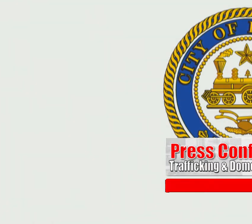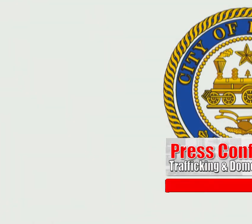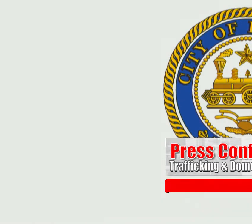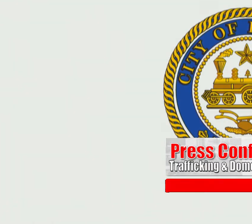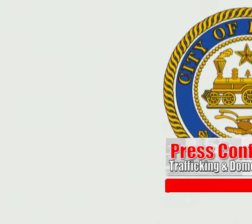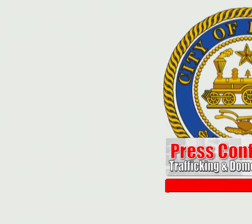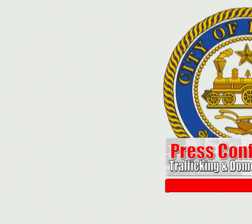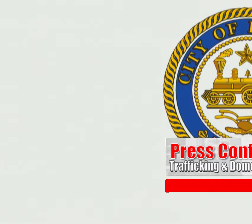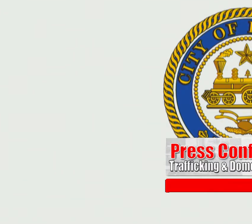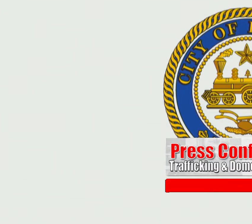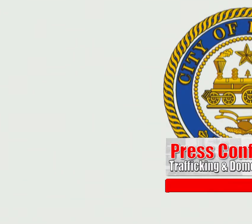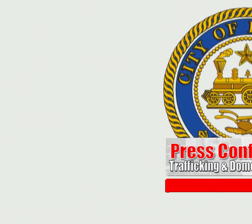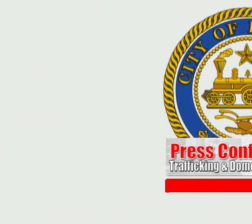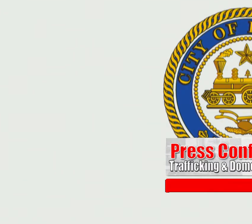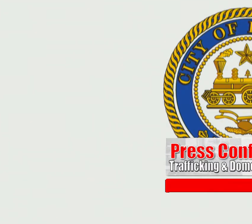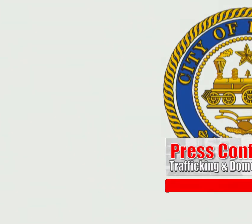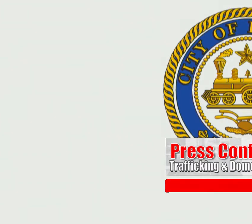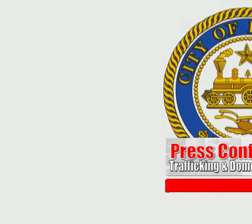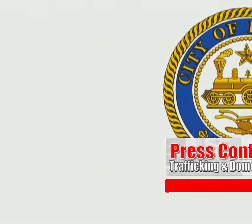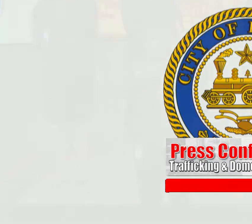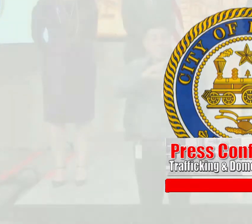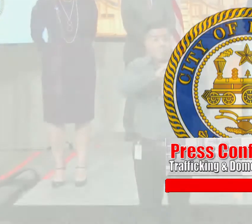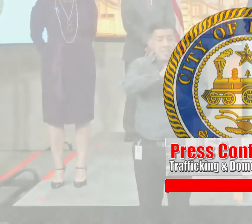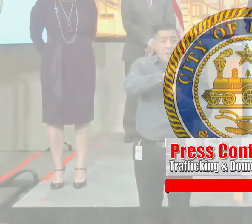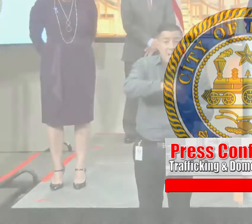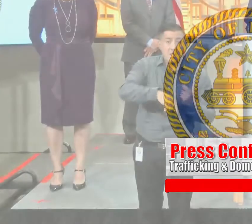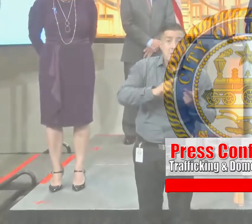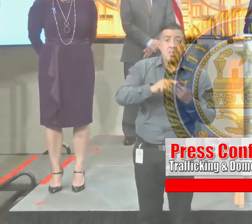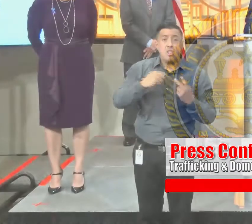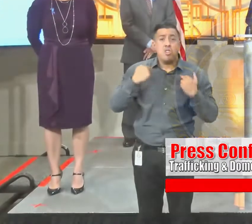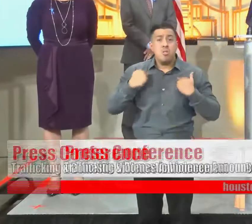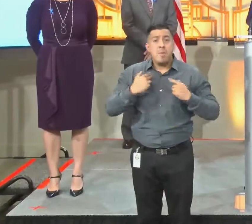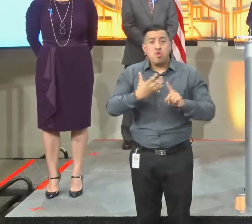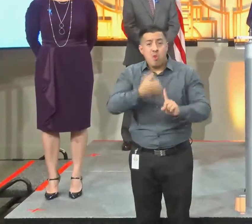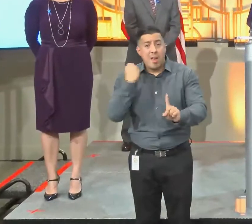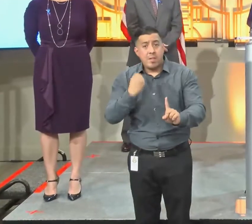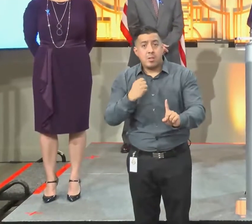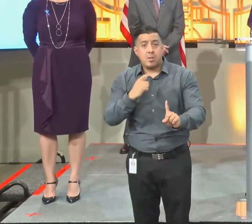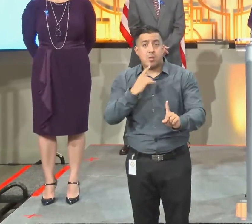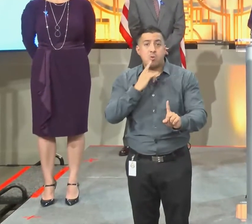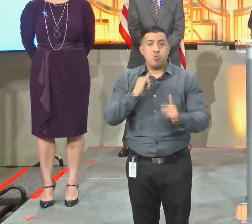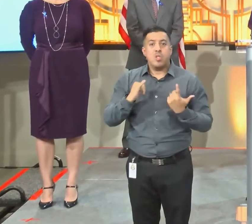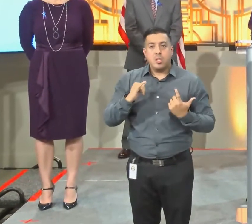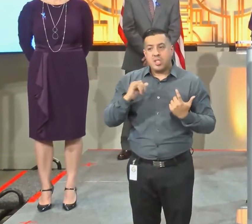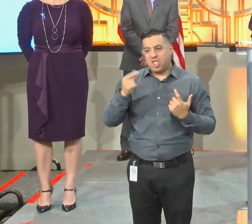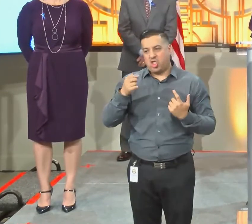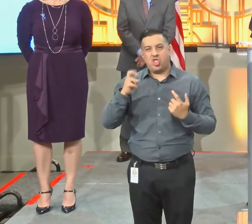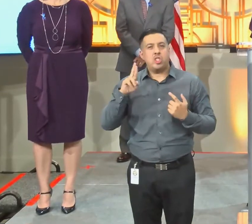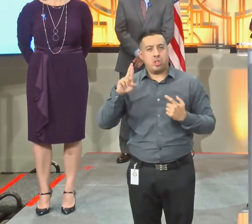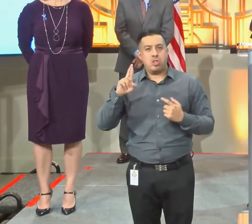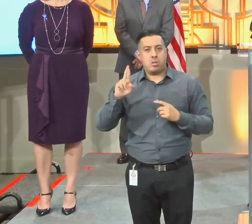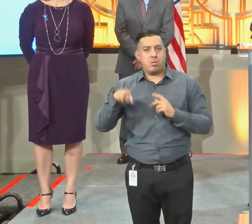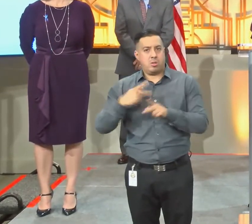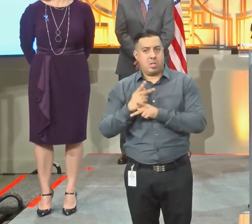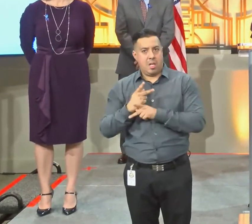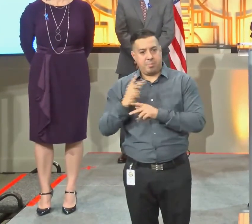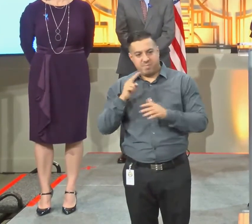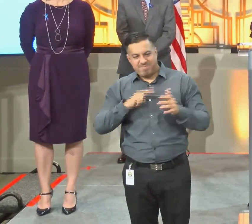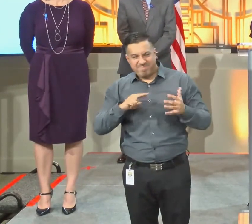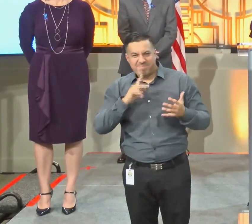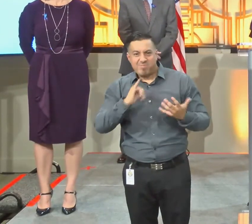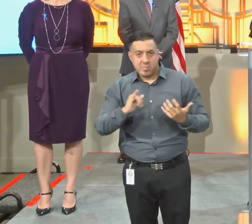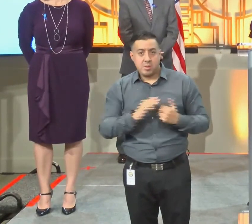responsibilities because both domestic violence and human trafficking are forms of gender-based violence. Coincidentally, this past